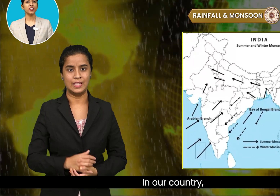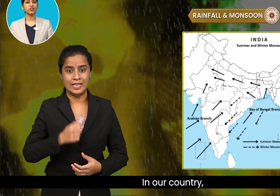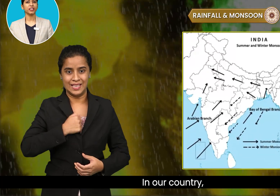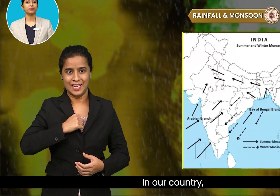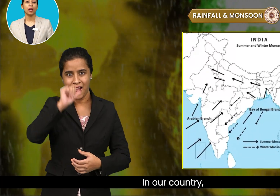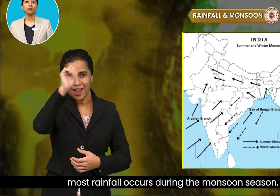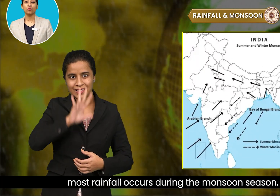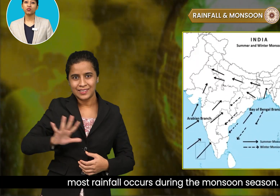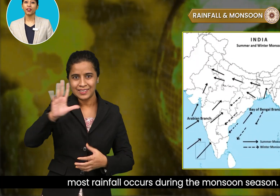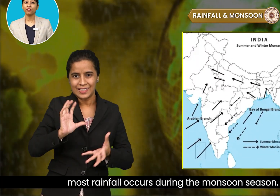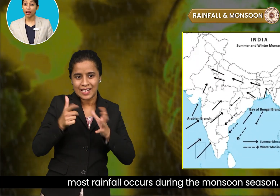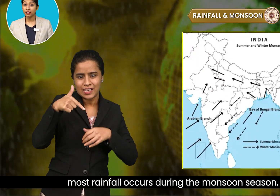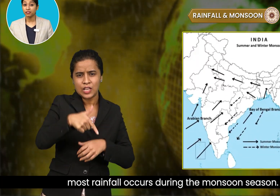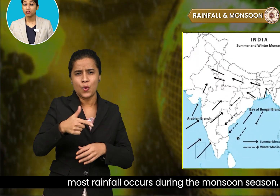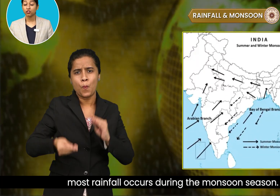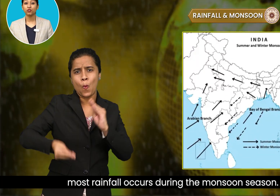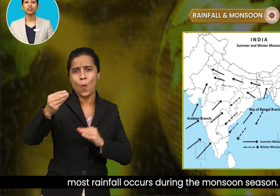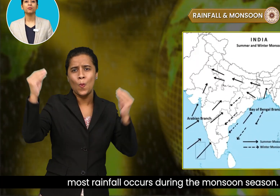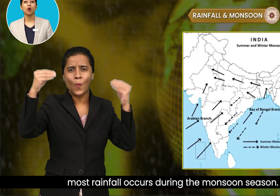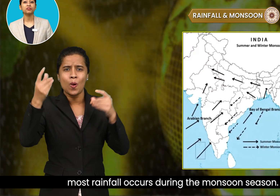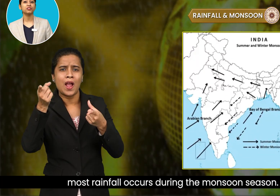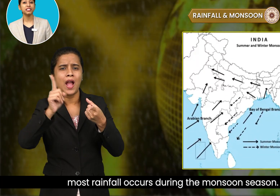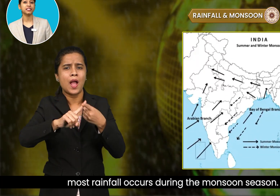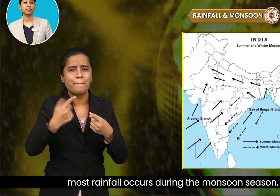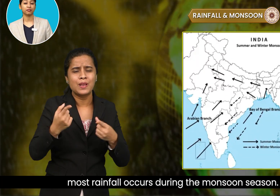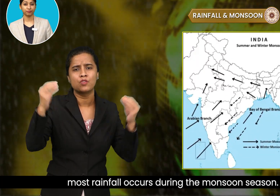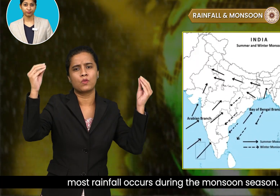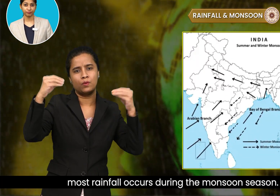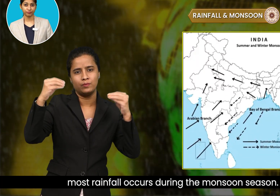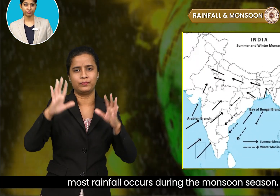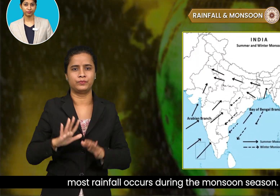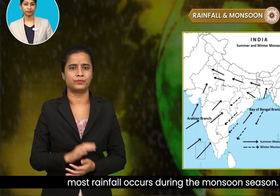In our country, most rainfall occurs during the monsoon season.